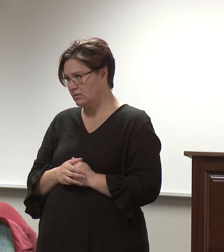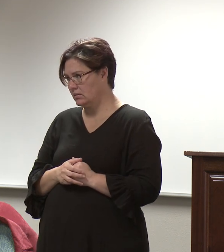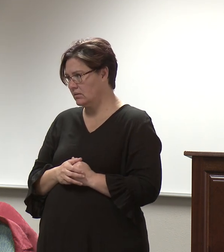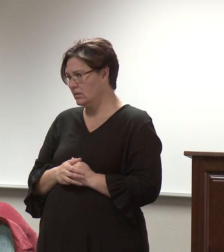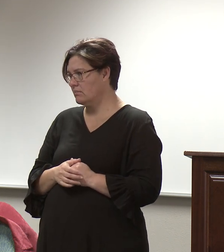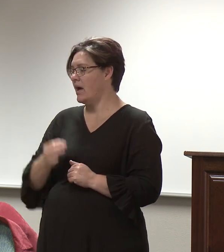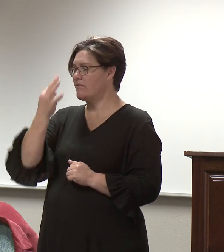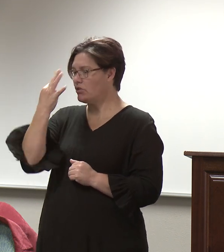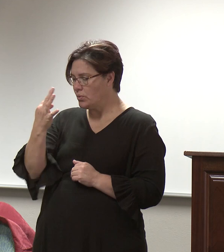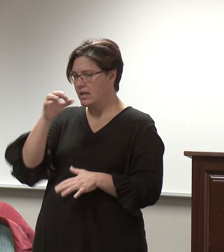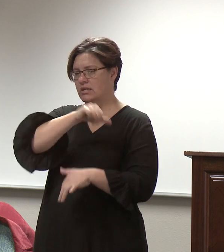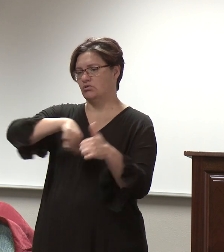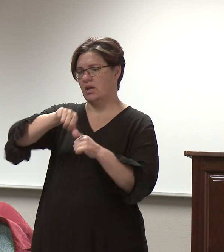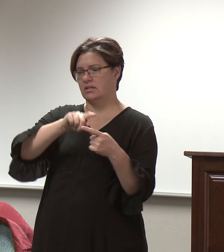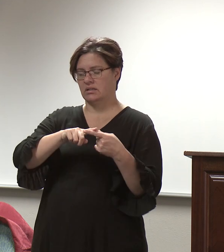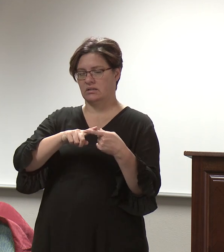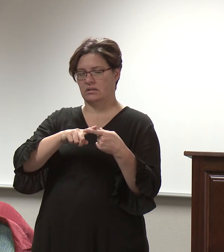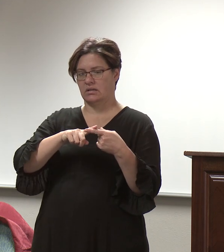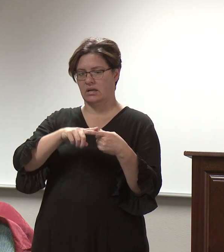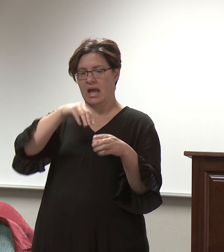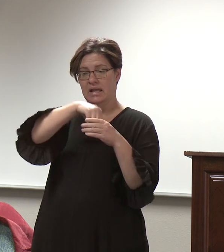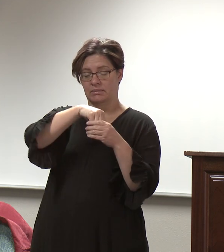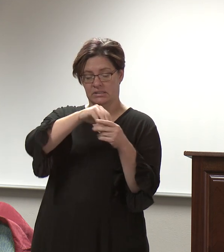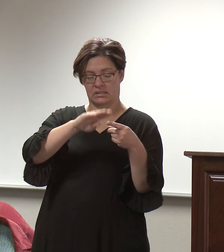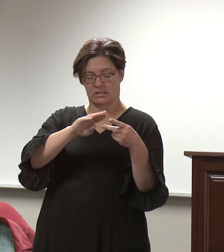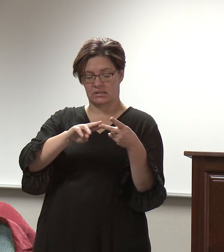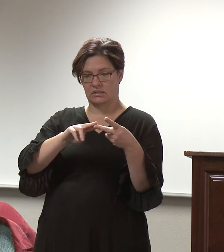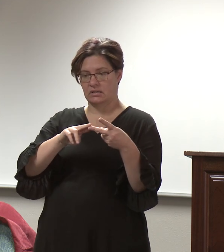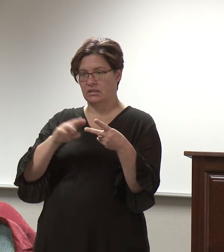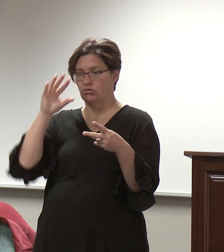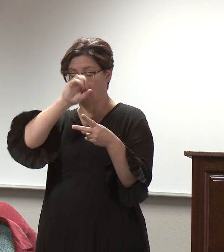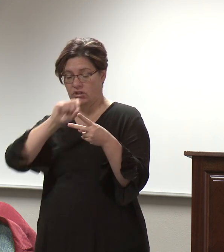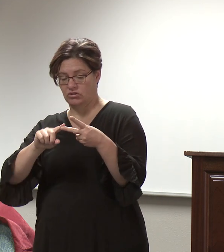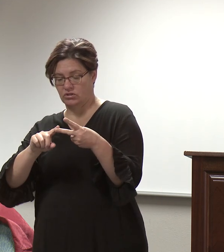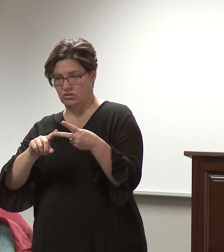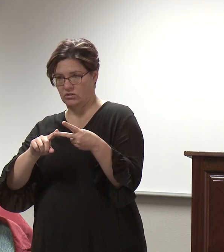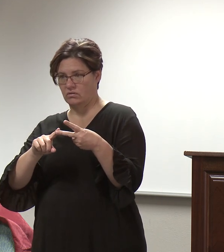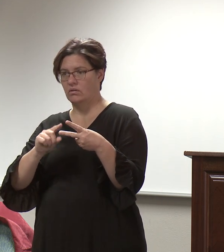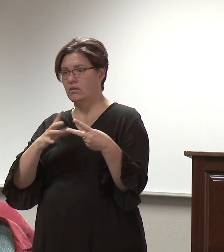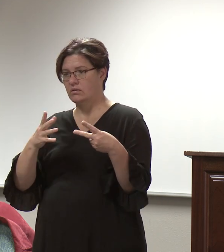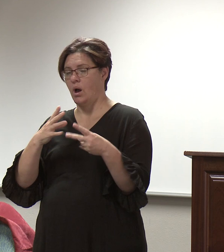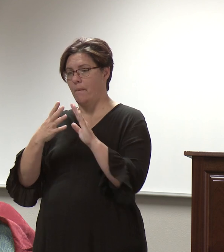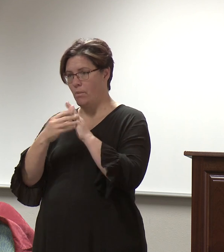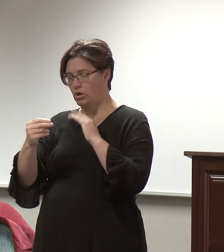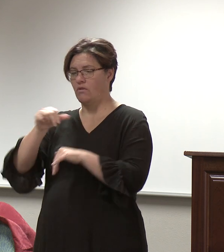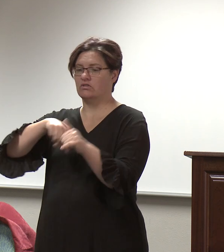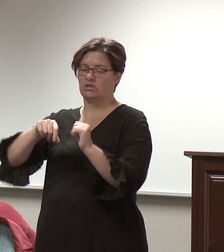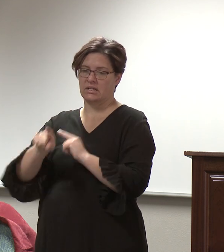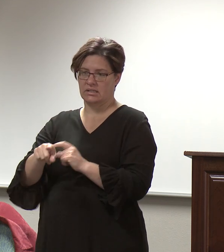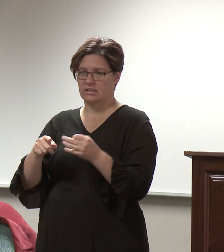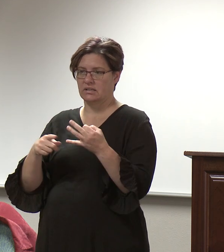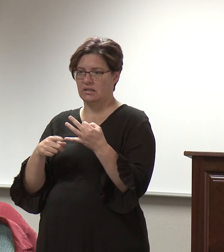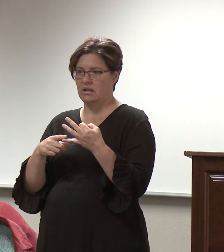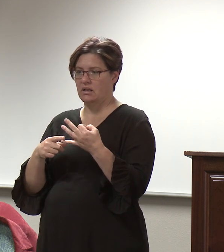three civil societies: the intimate civil society, the strange civil society, which is the model of civil society, and